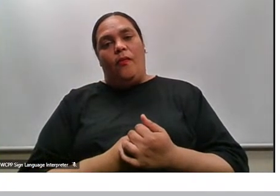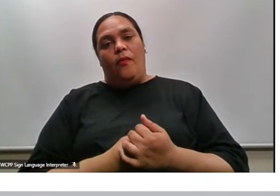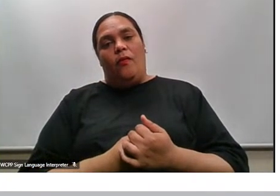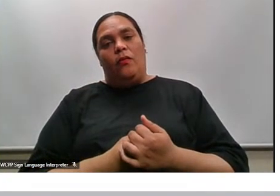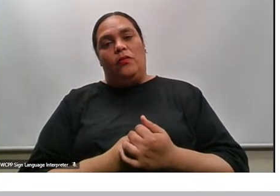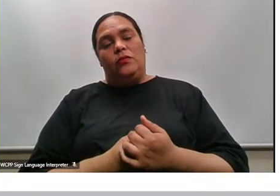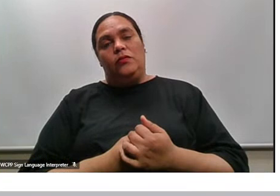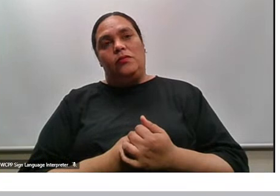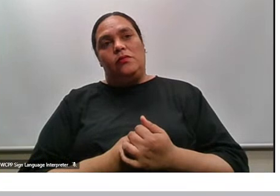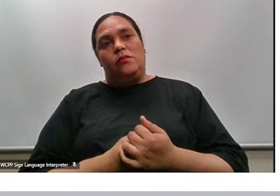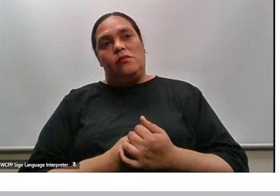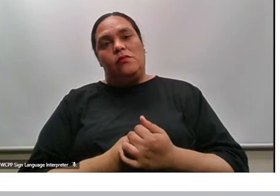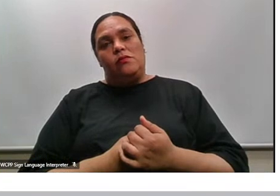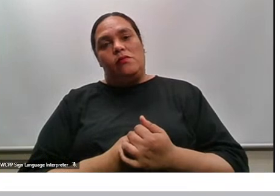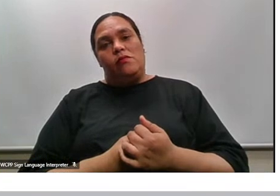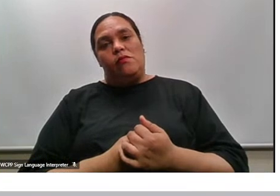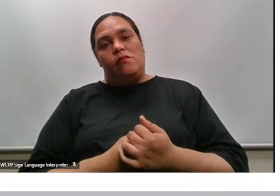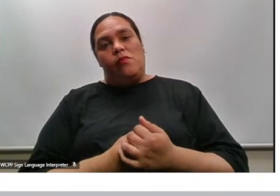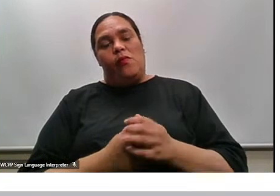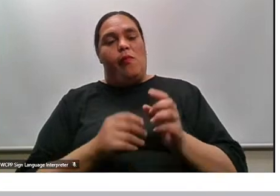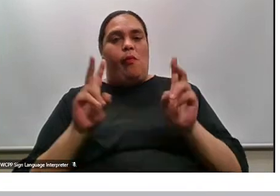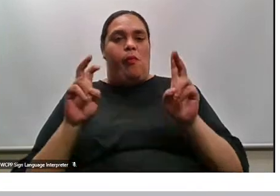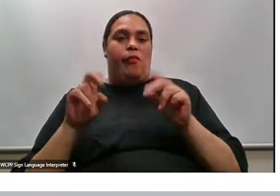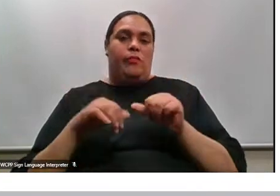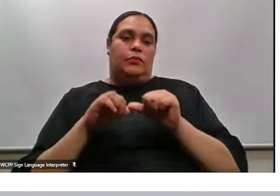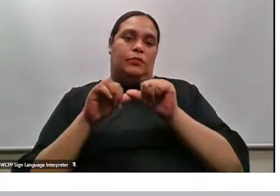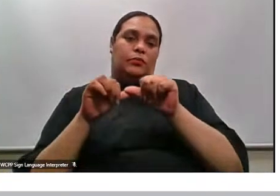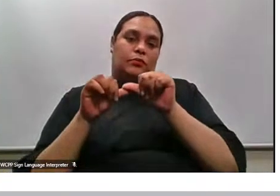On the issue with regard to the sustainability